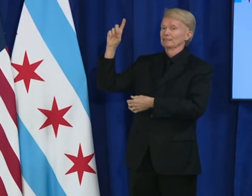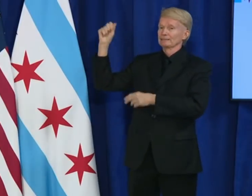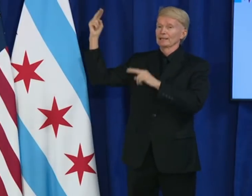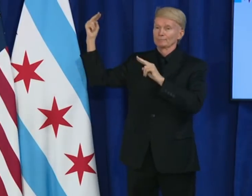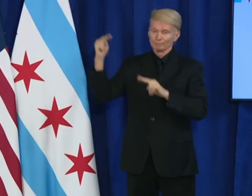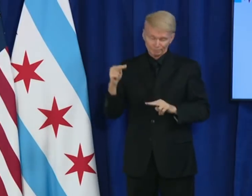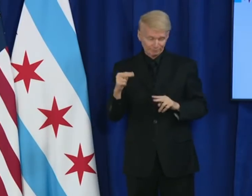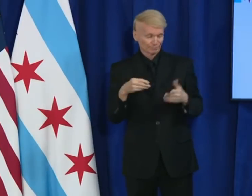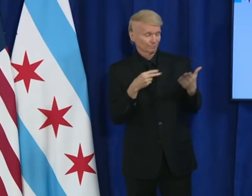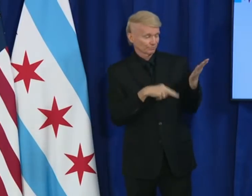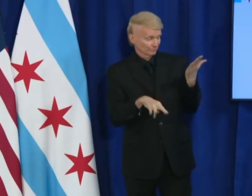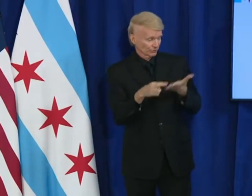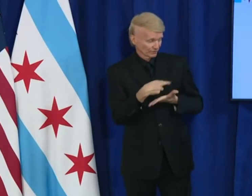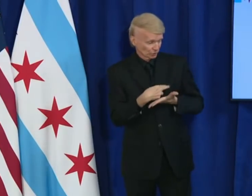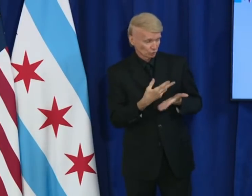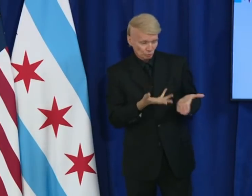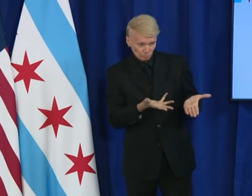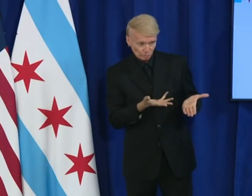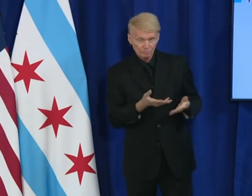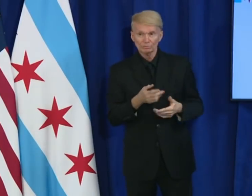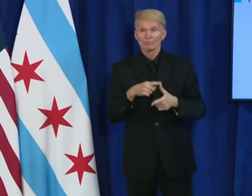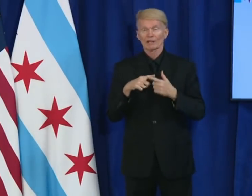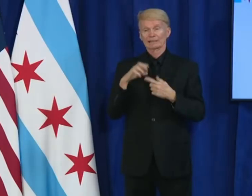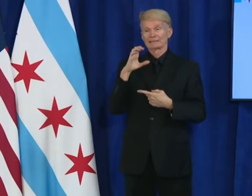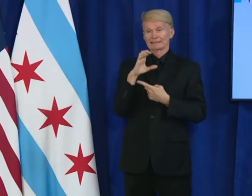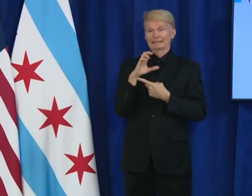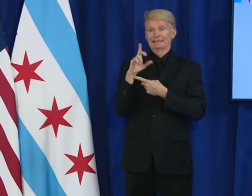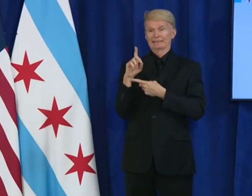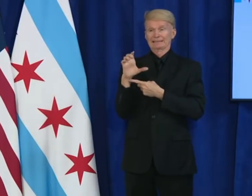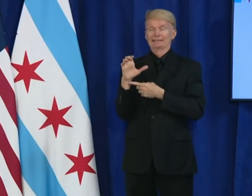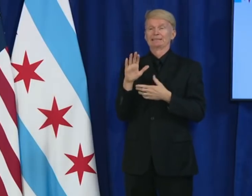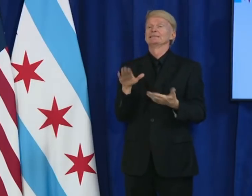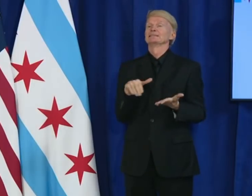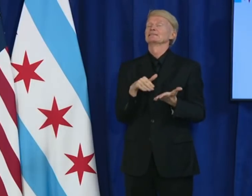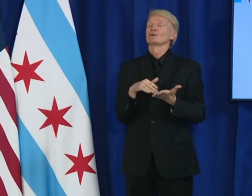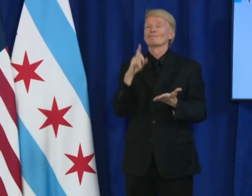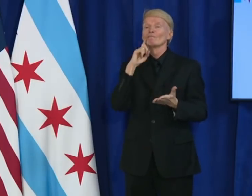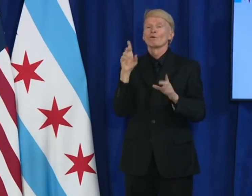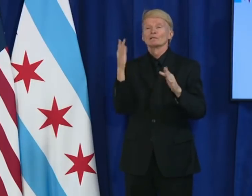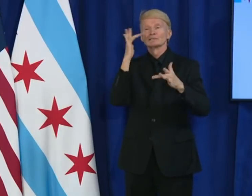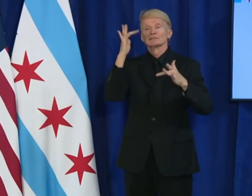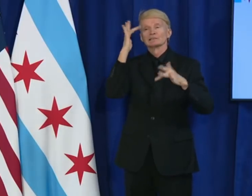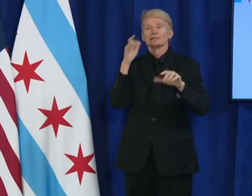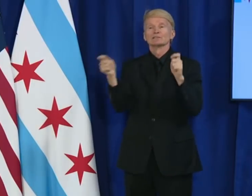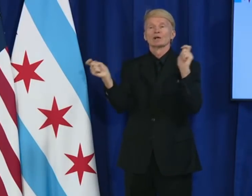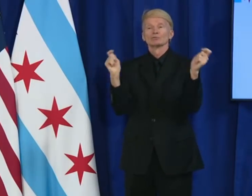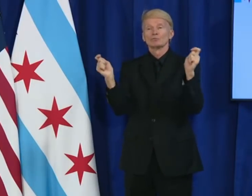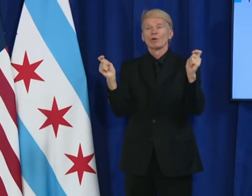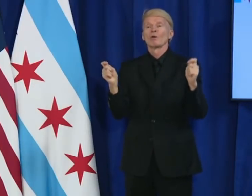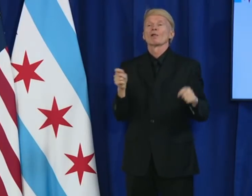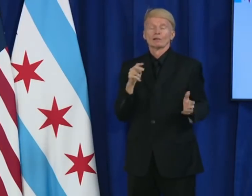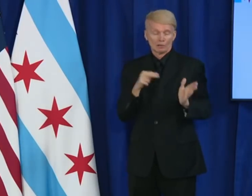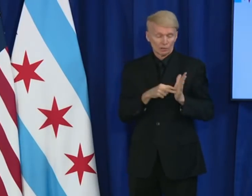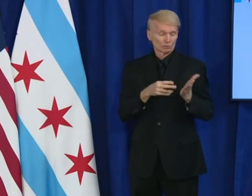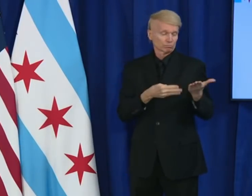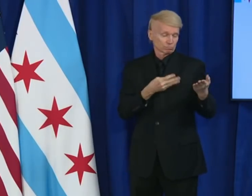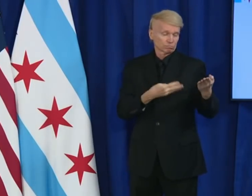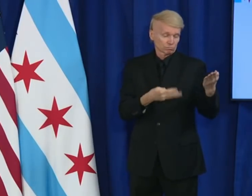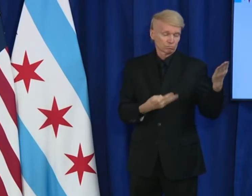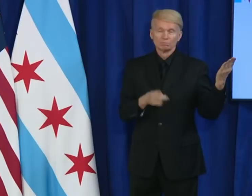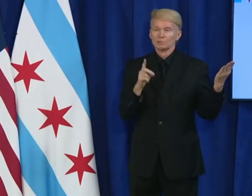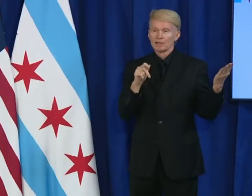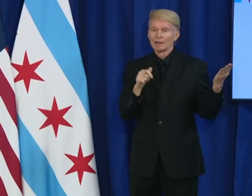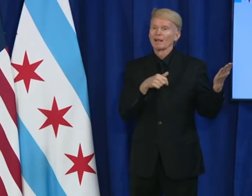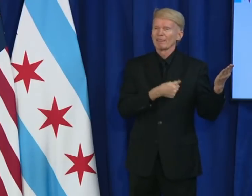has completed its review, and then the CDC also looks at the data, and there's an external group of scientists that